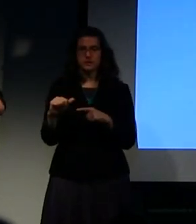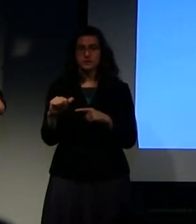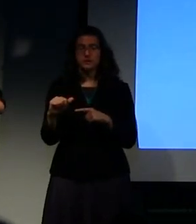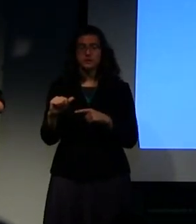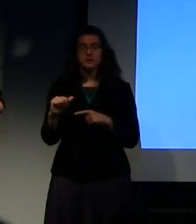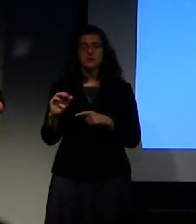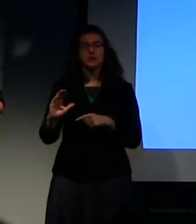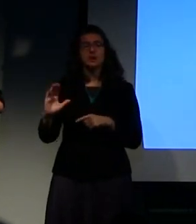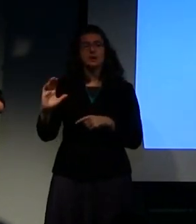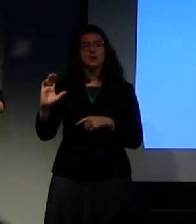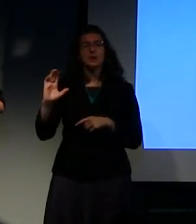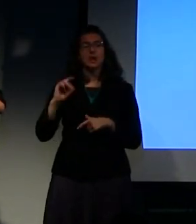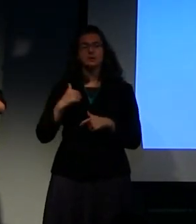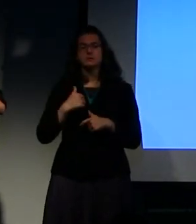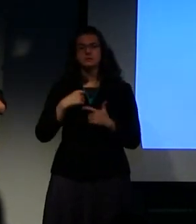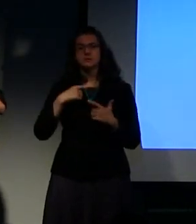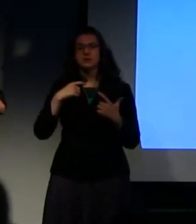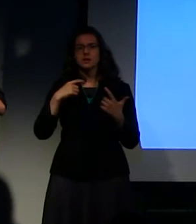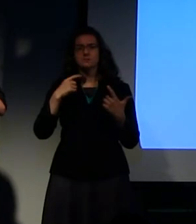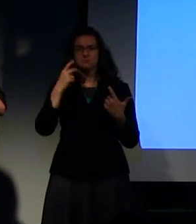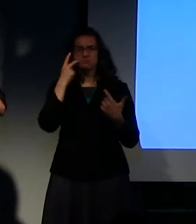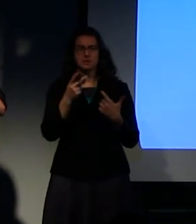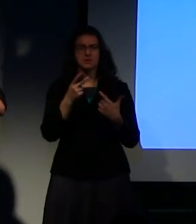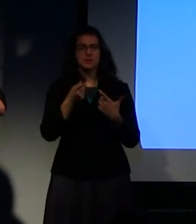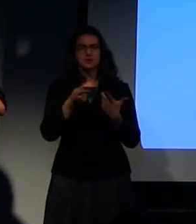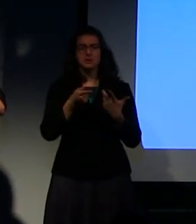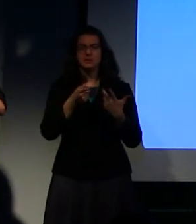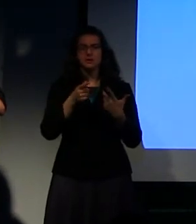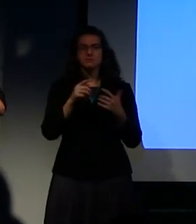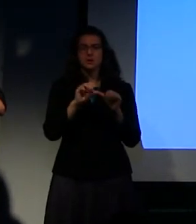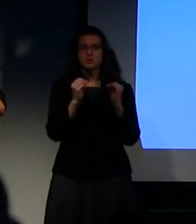Last I saw it, it was run through Association House.